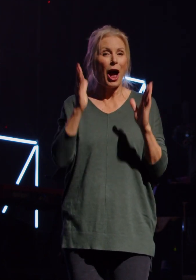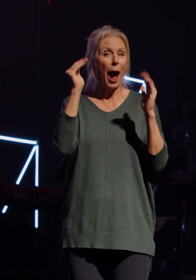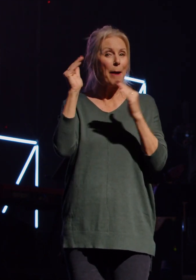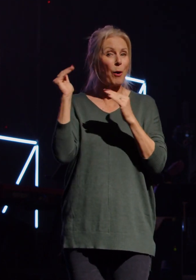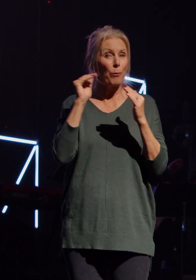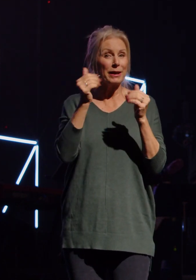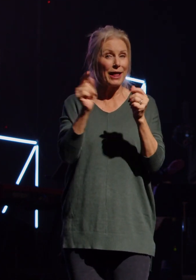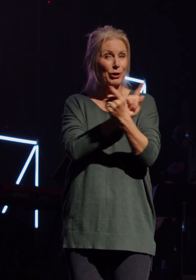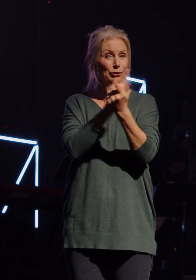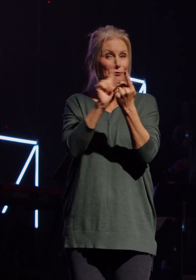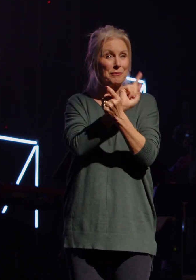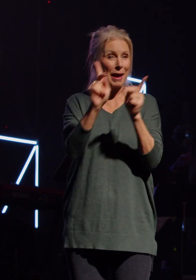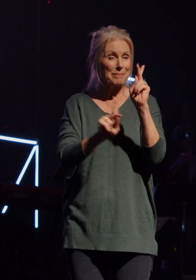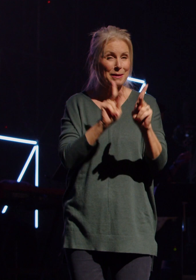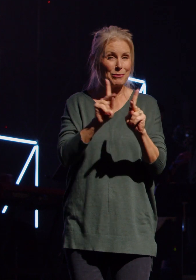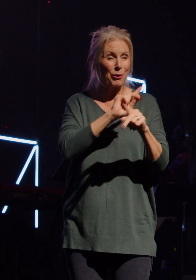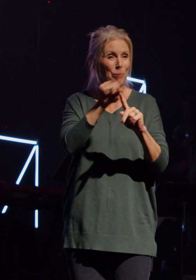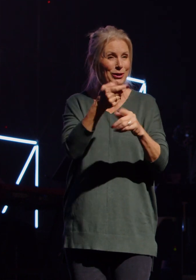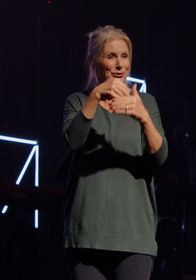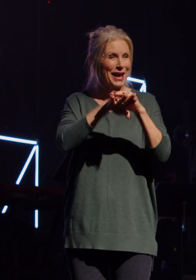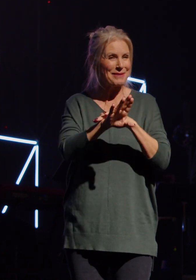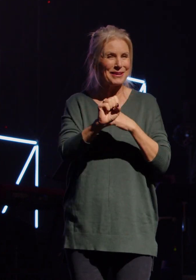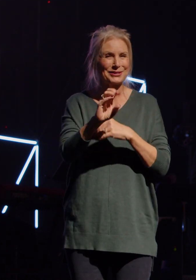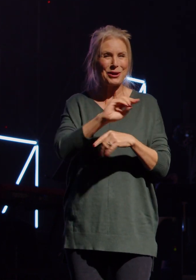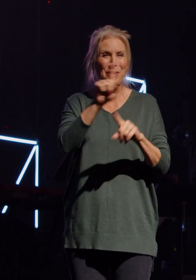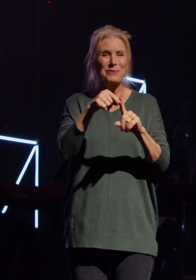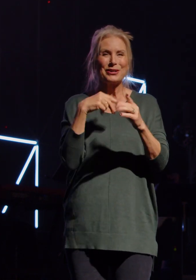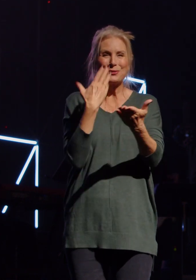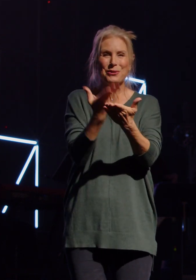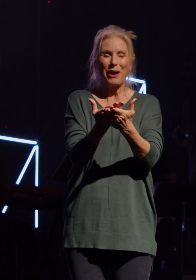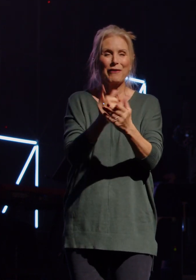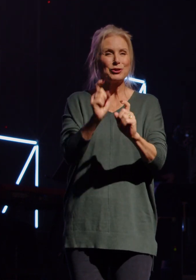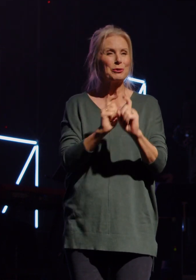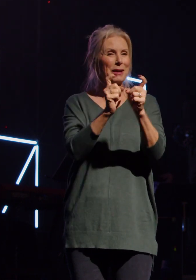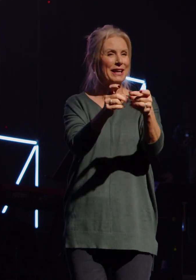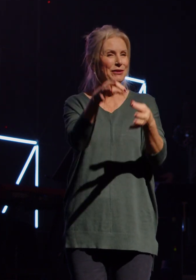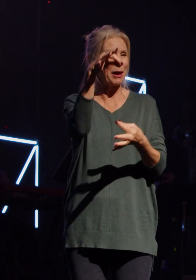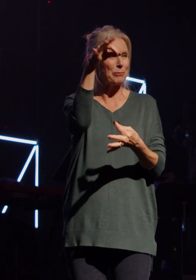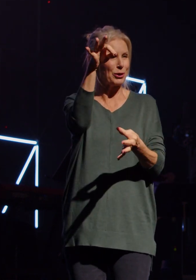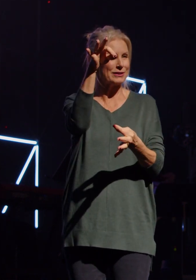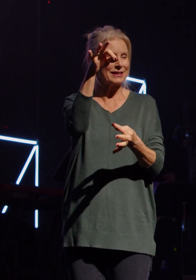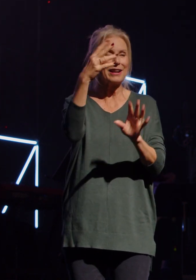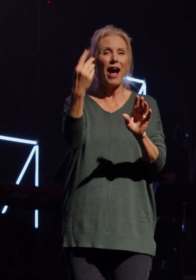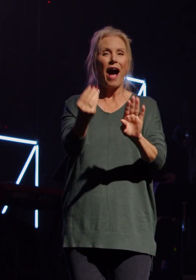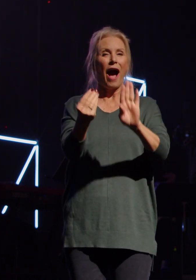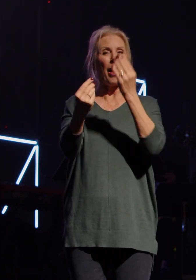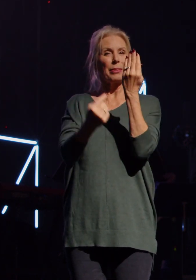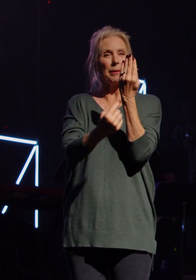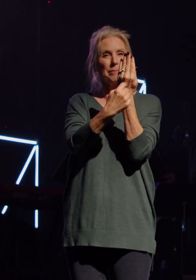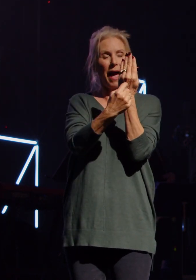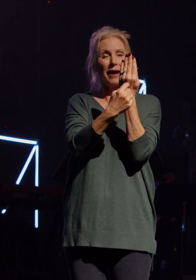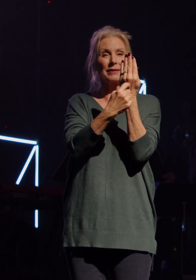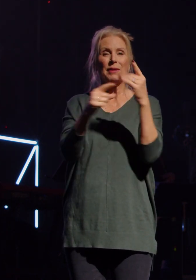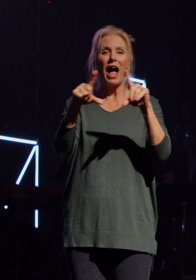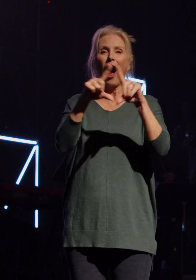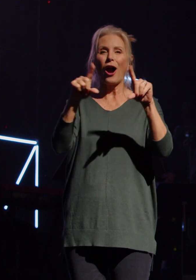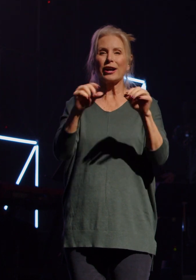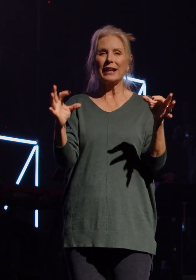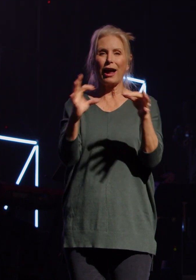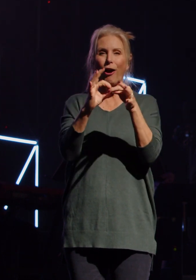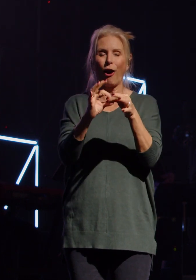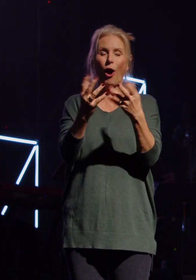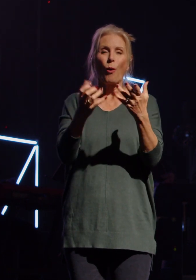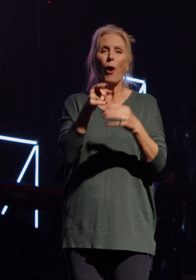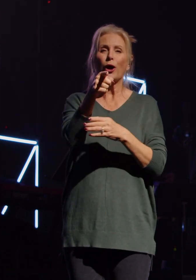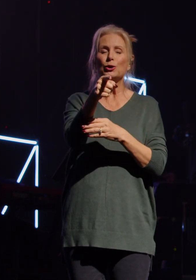some people as you've come in, but when you walked in the door, you should have been handed a bulletin, and at the back of this is what we call our Connect card. We would